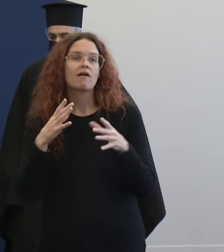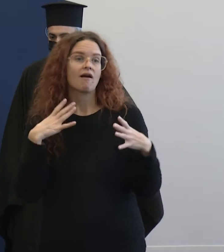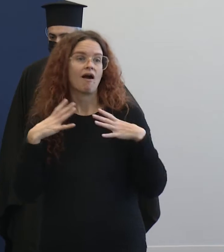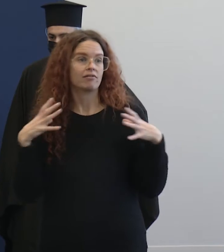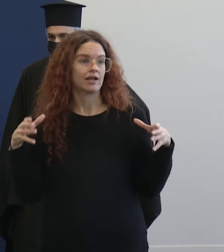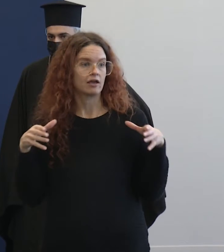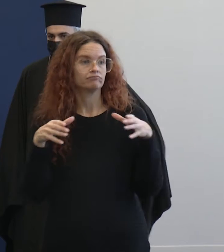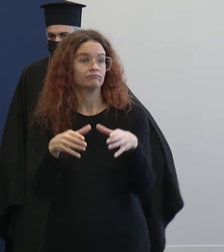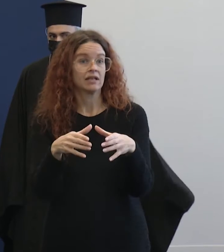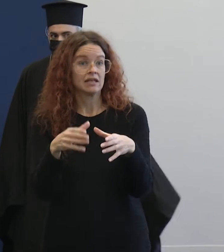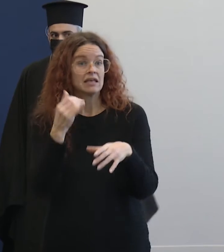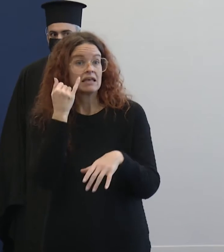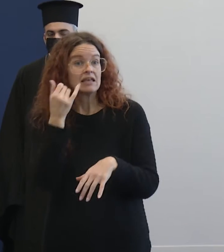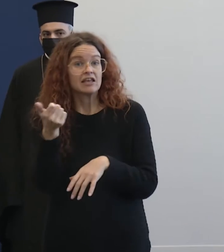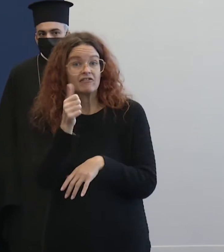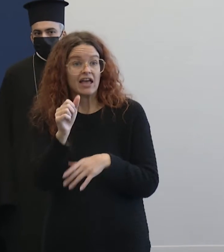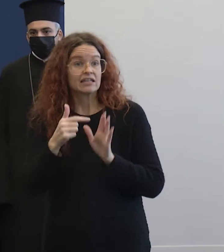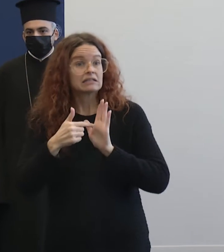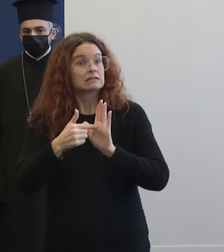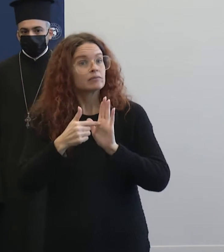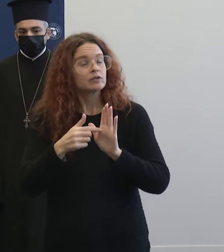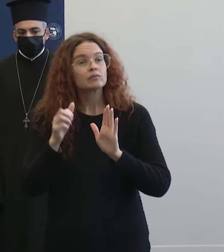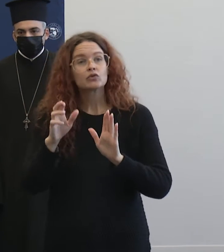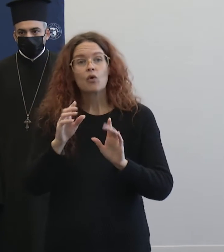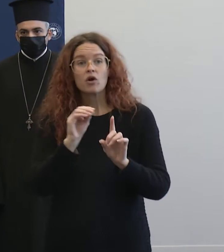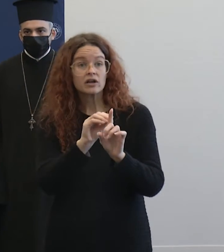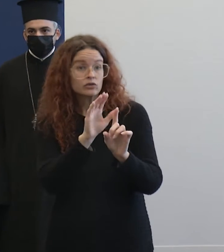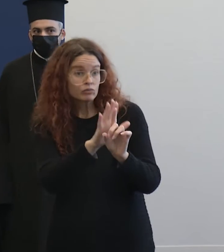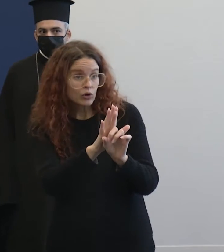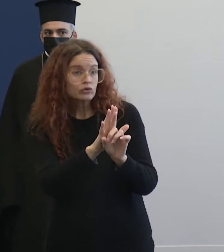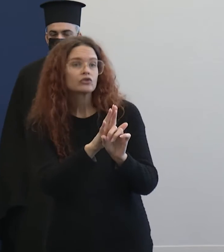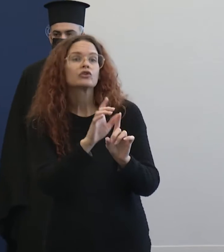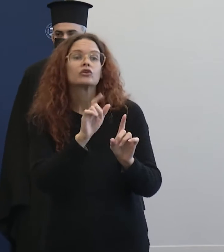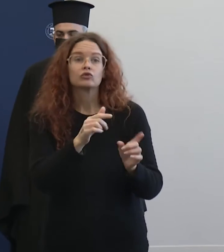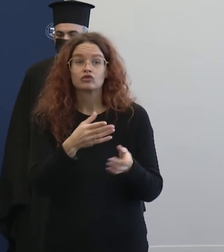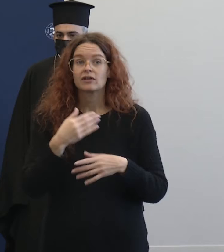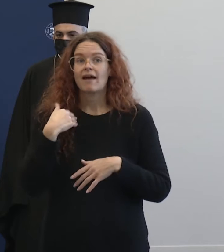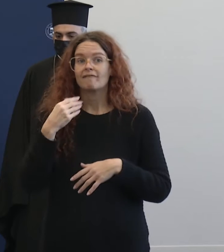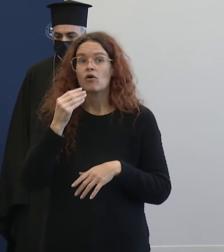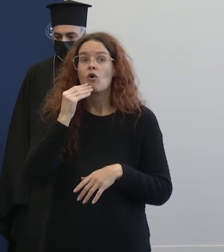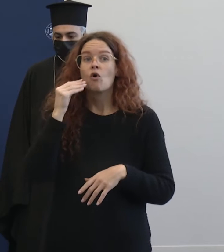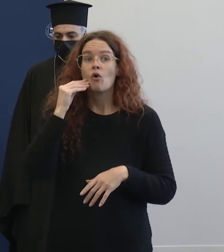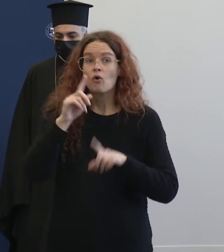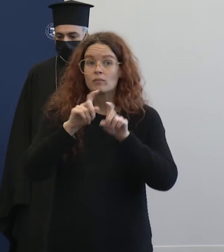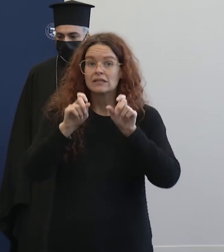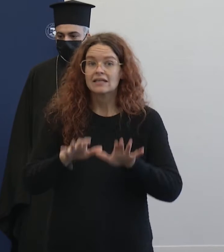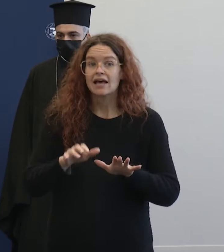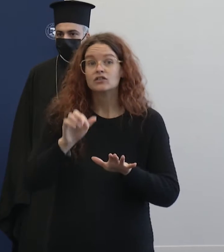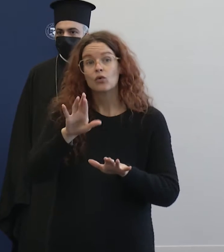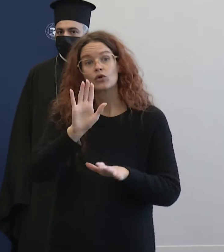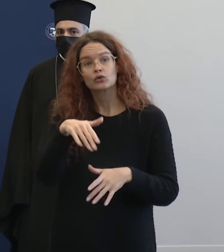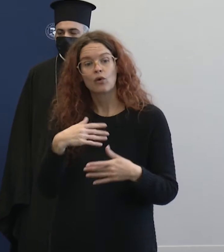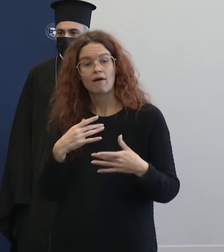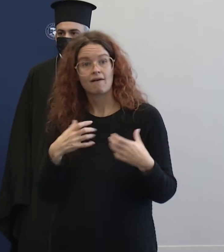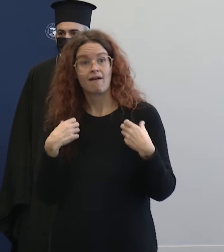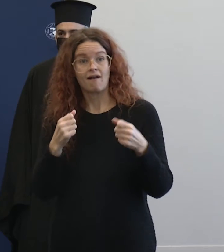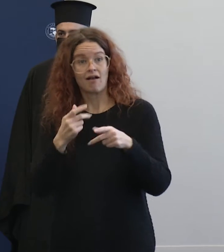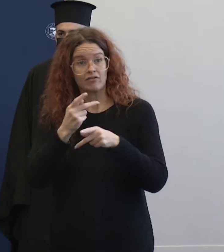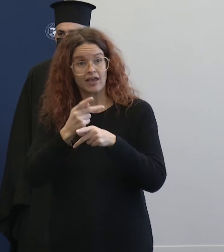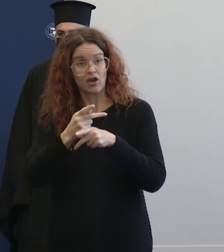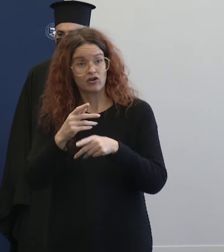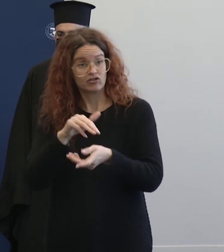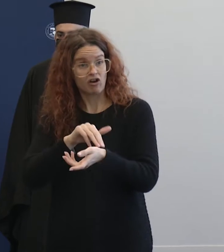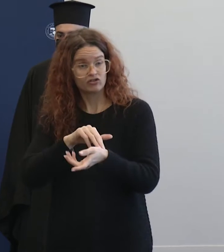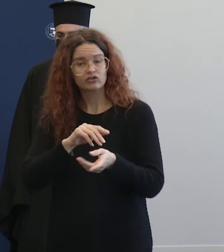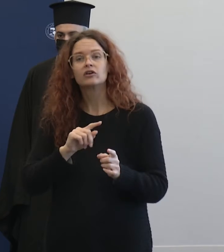holidays. If you have any symptoms or potential exposures, you should take an at-home test or call your healthcare provider for instructions